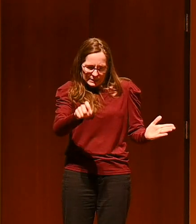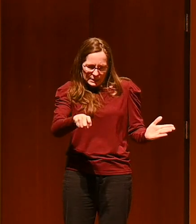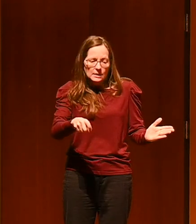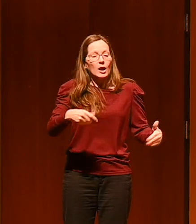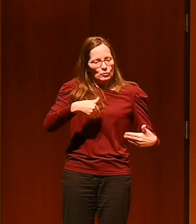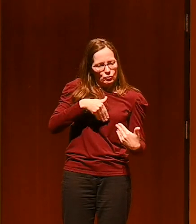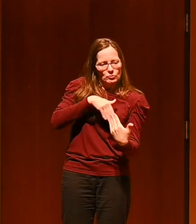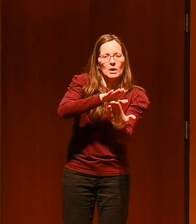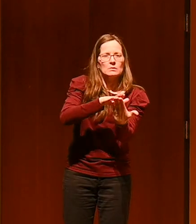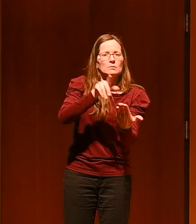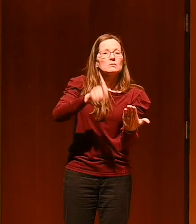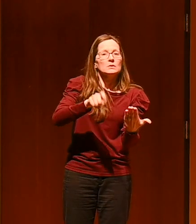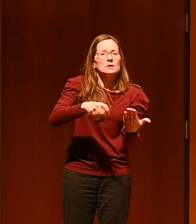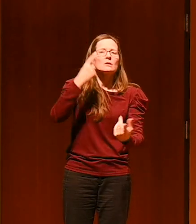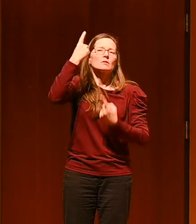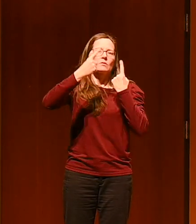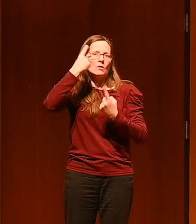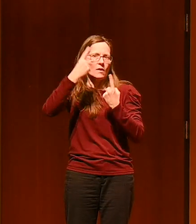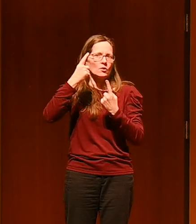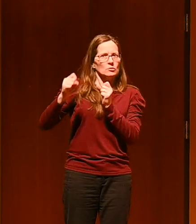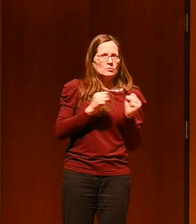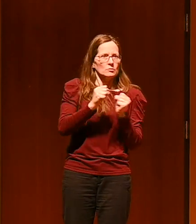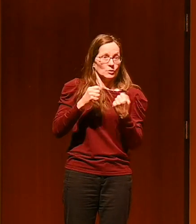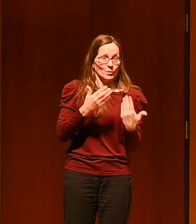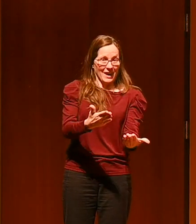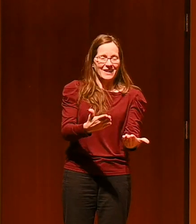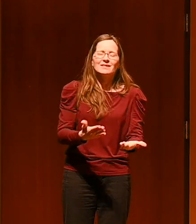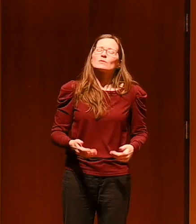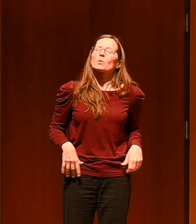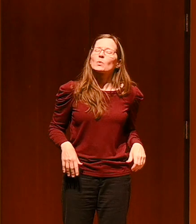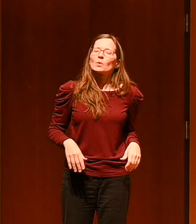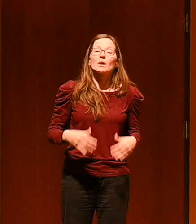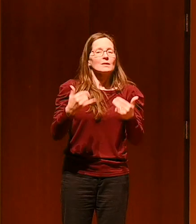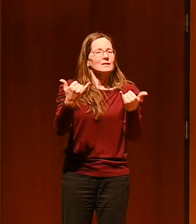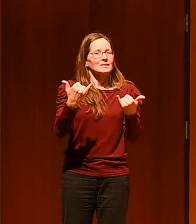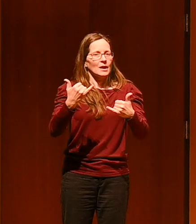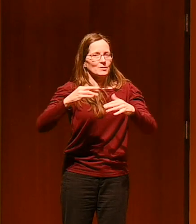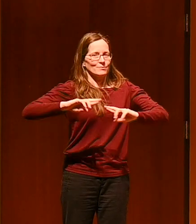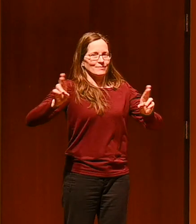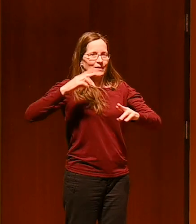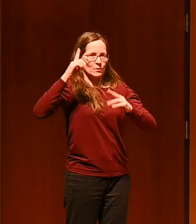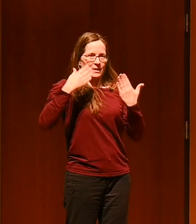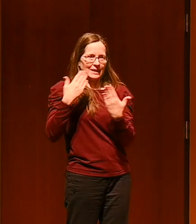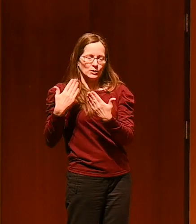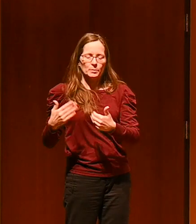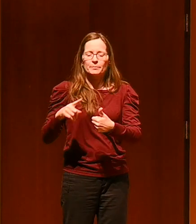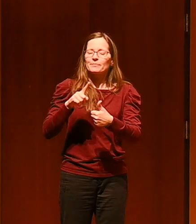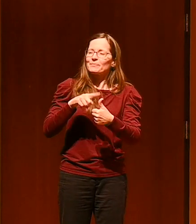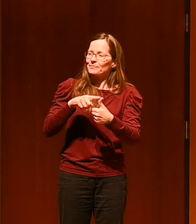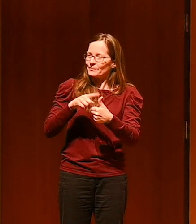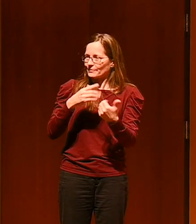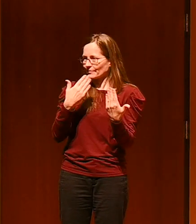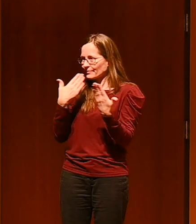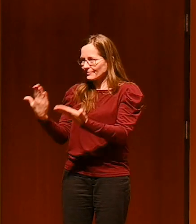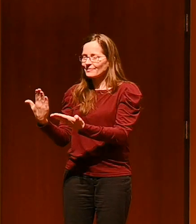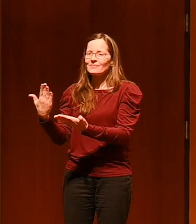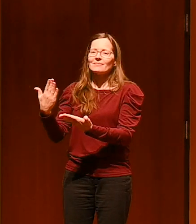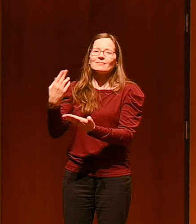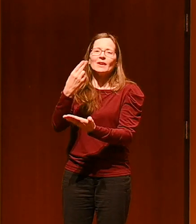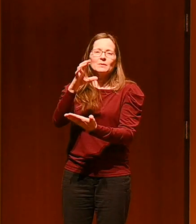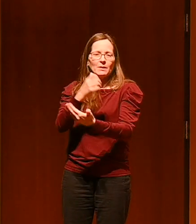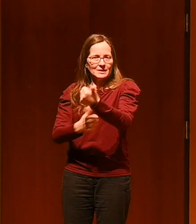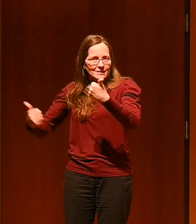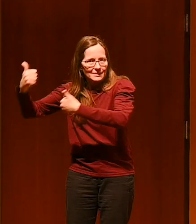and strategic way. So, my thank yous. I want to thank the county executive and county government of Howard County. Your investment in the arts